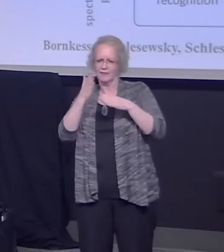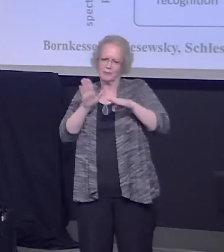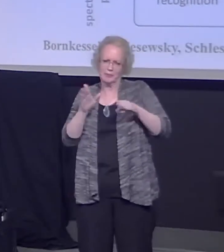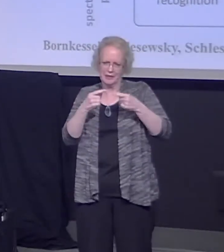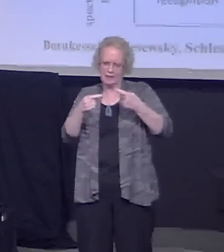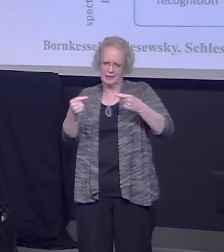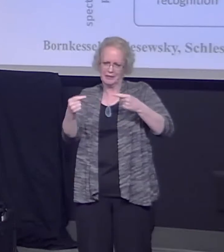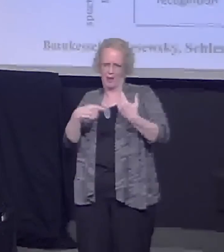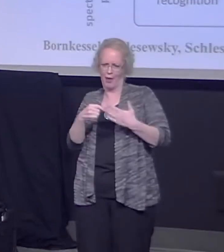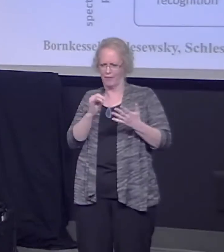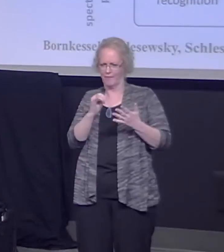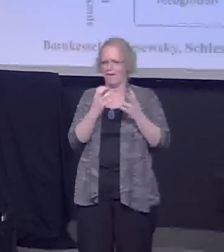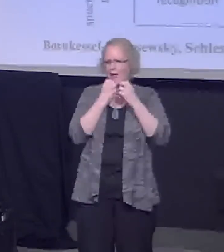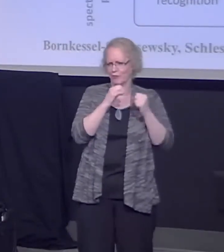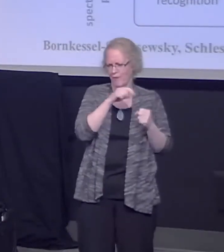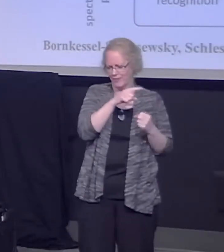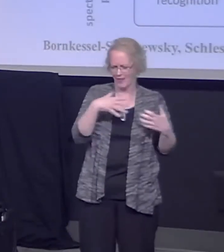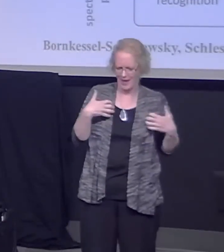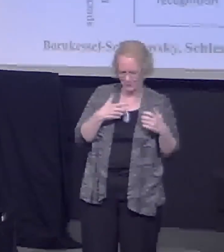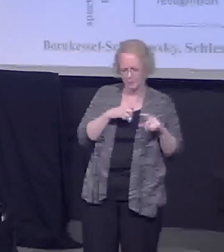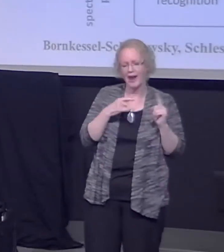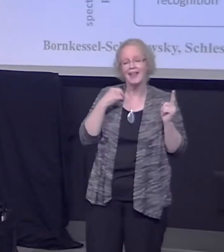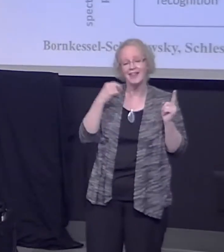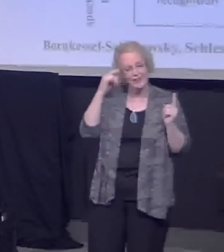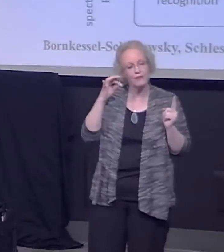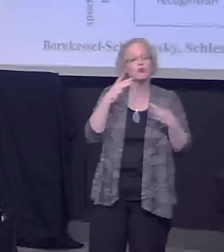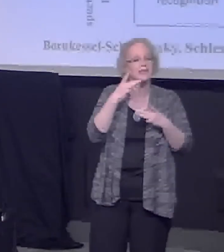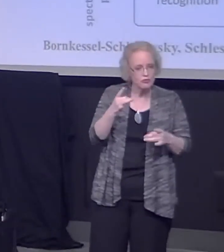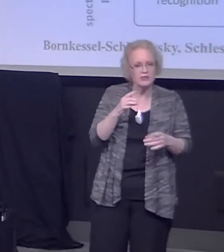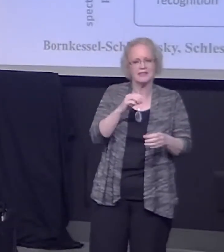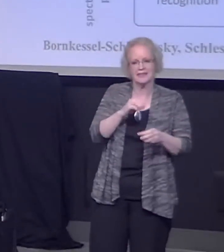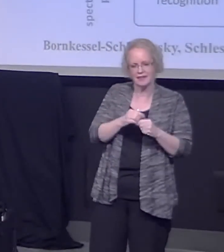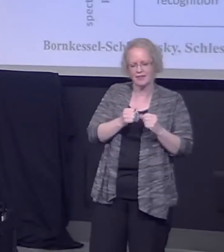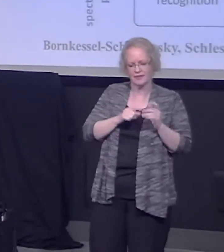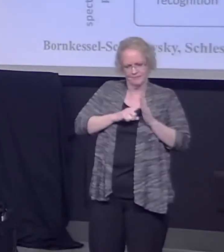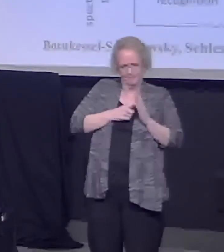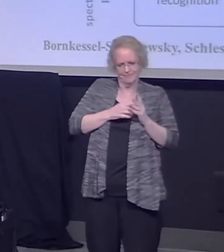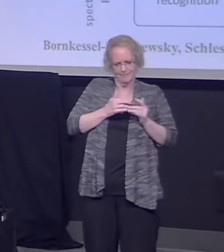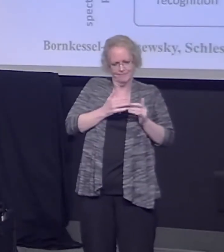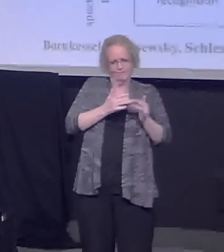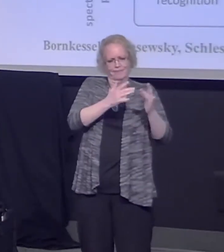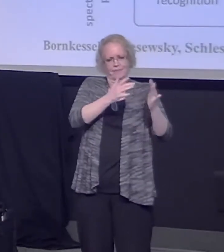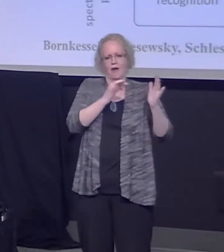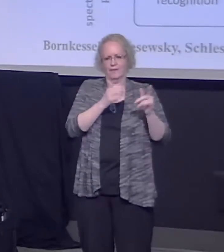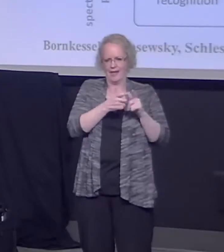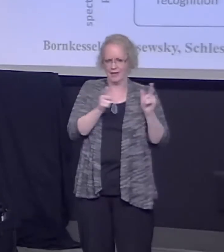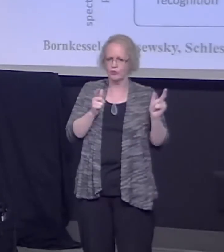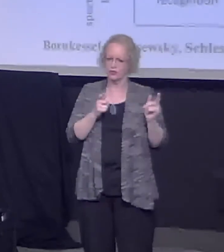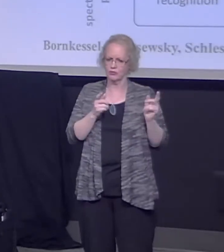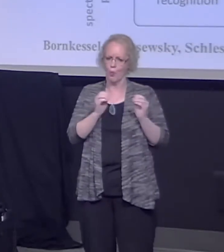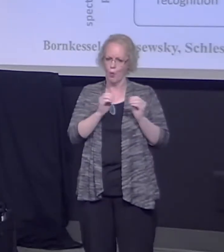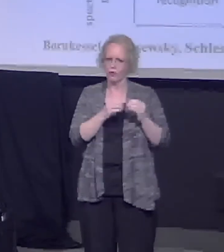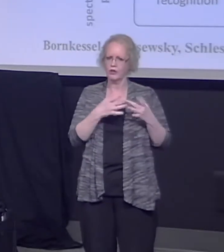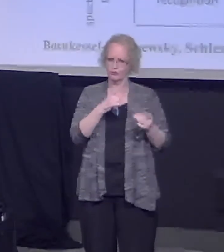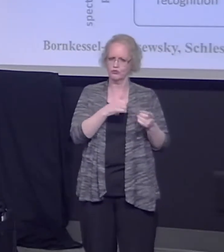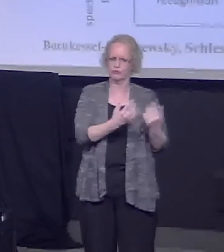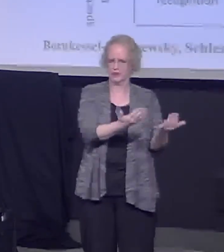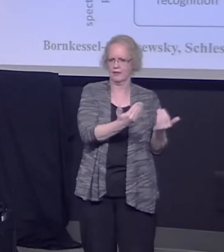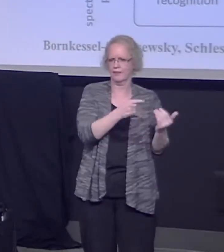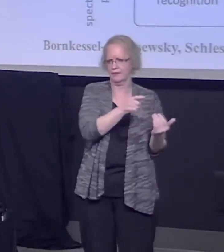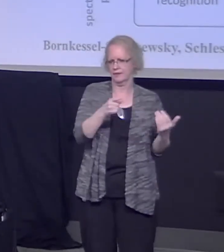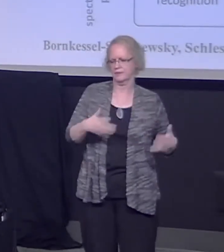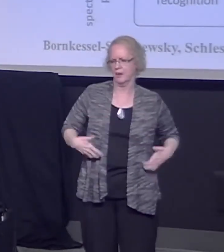think the ones that are interested in the biology of language are keen to get more of these monkey studies to